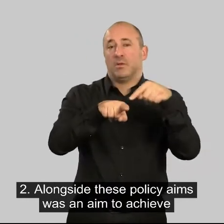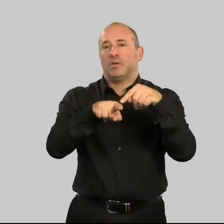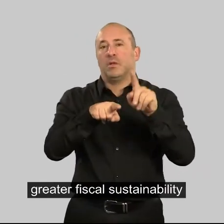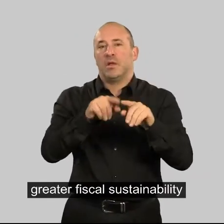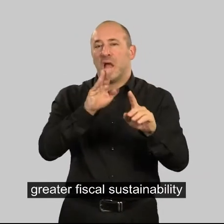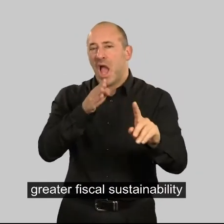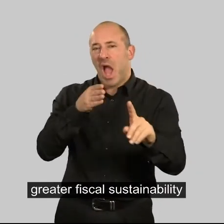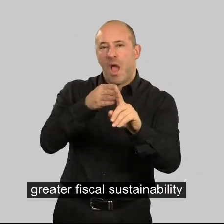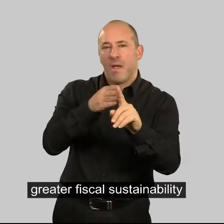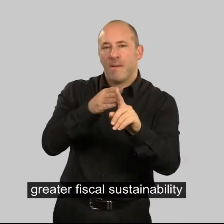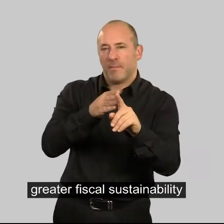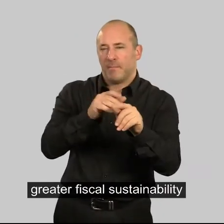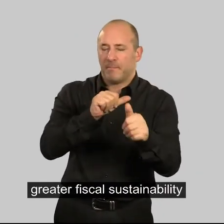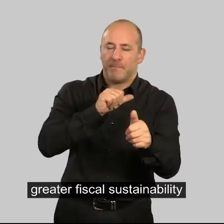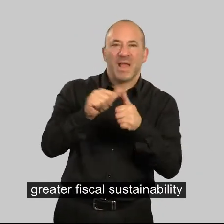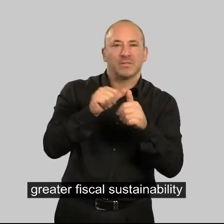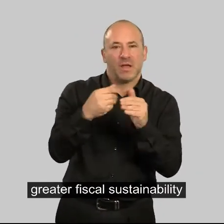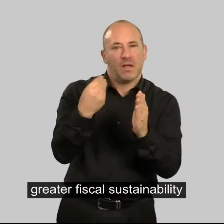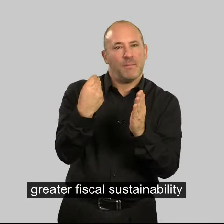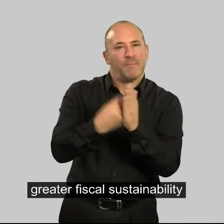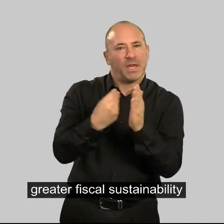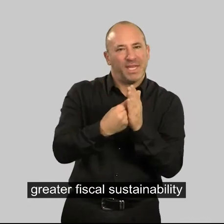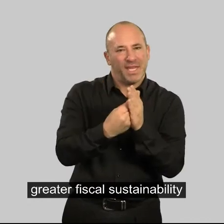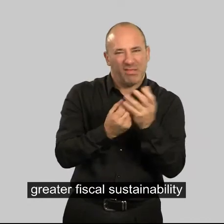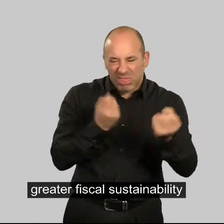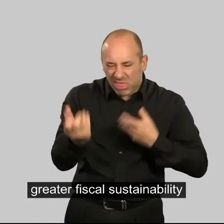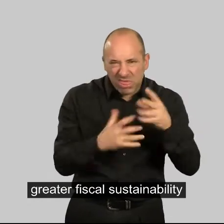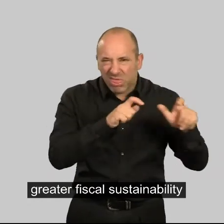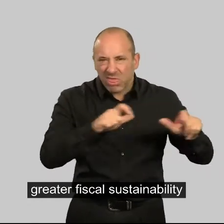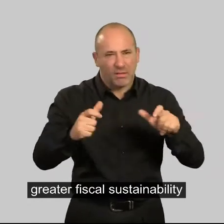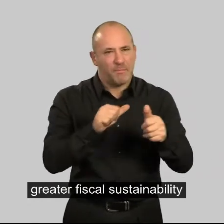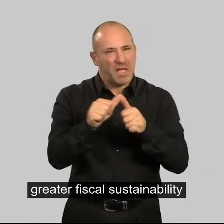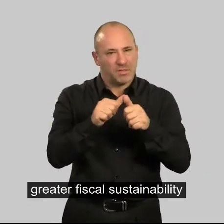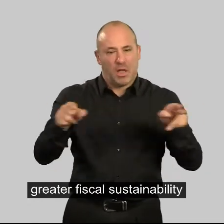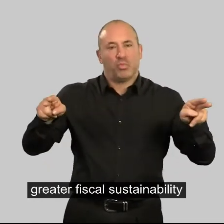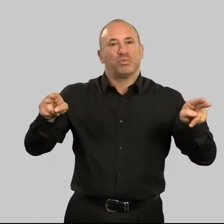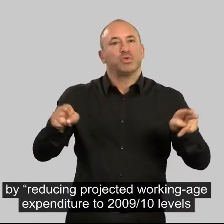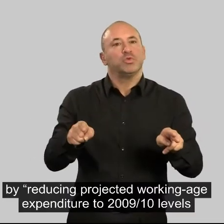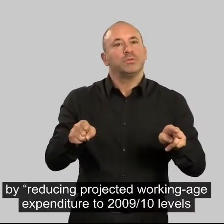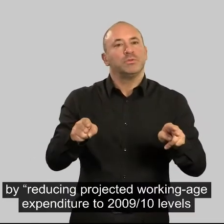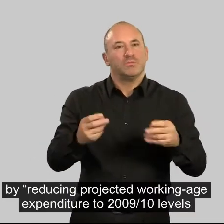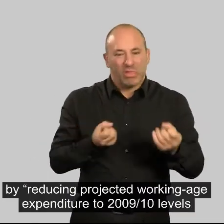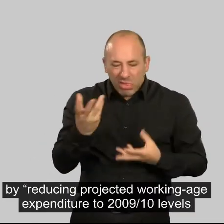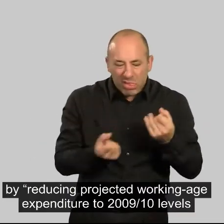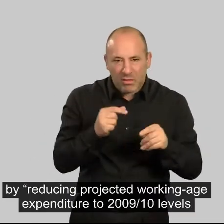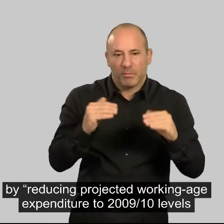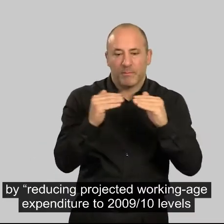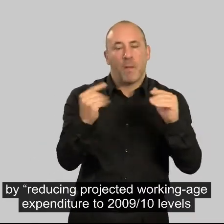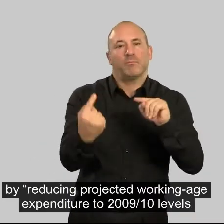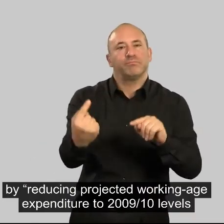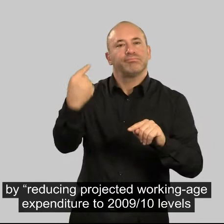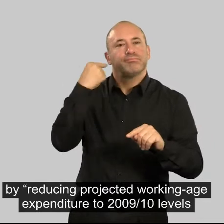aim to achieve greater fiscal sustainability by reducing projected working age expenditure to